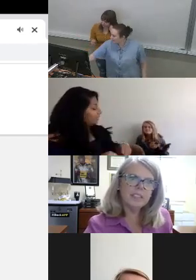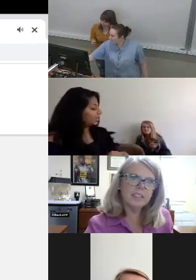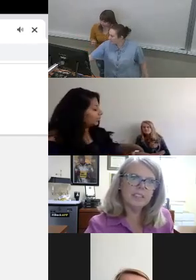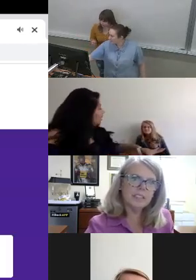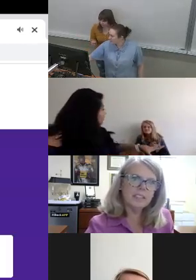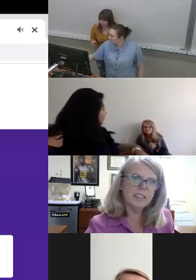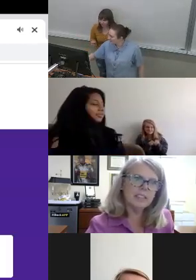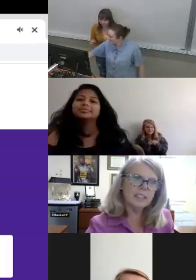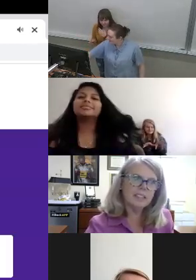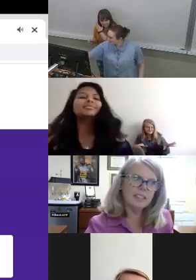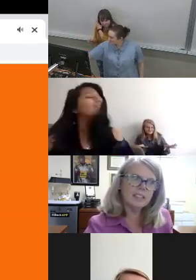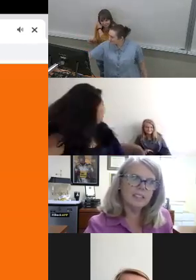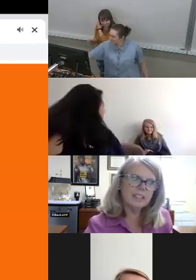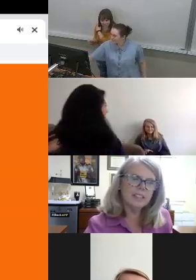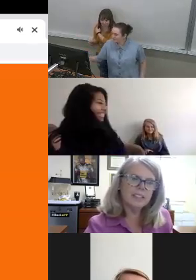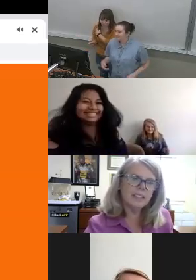We love a Kahoot.